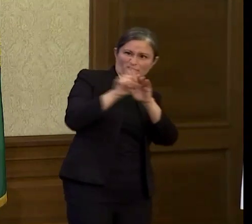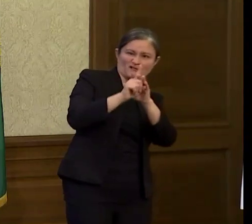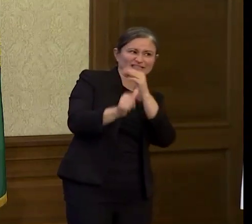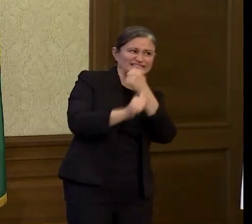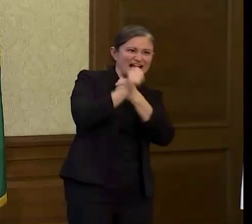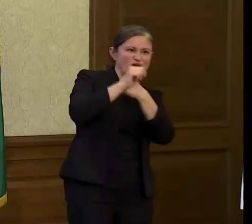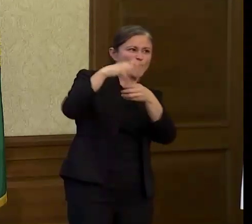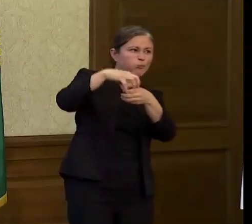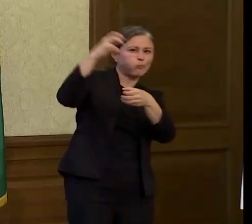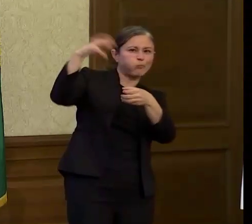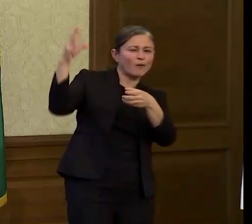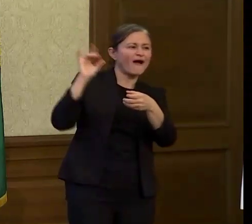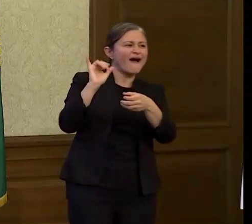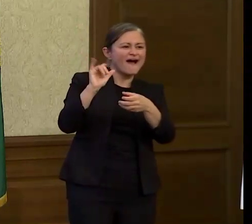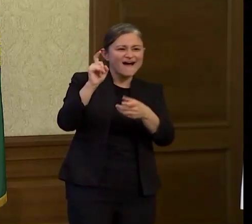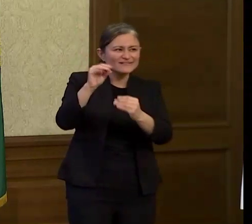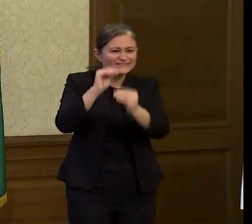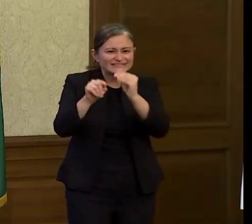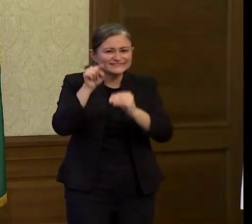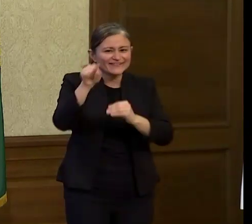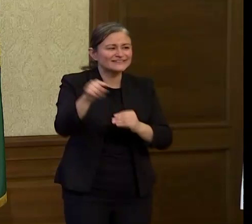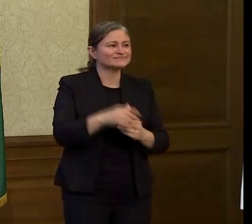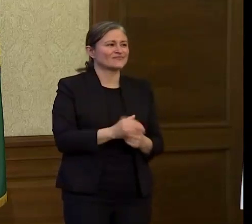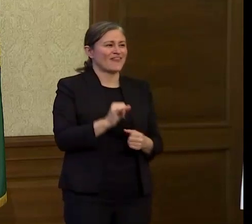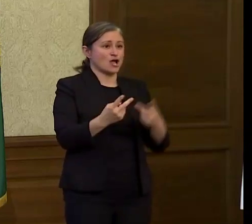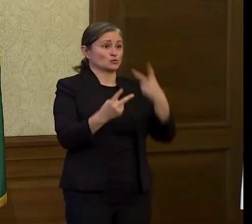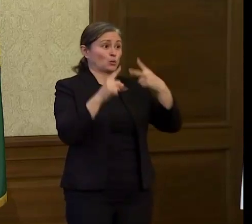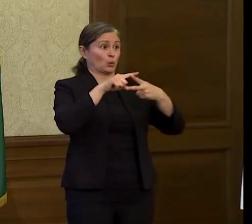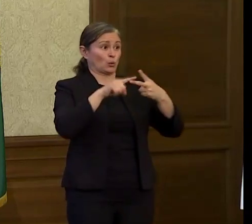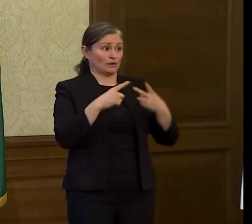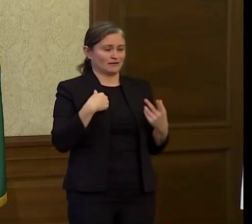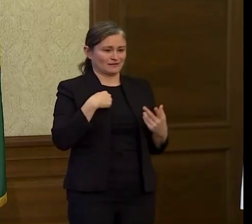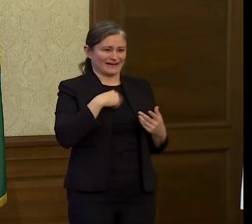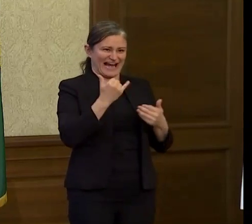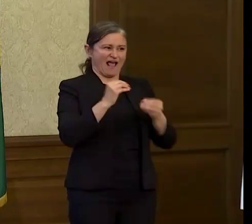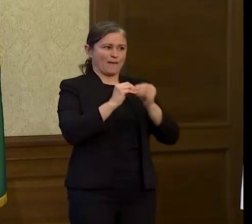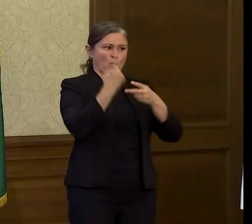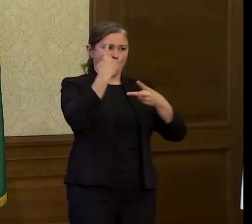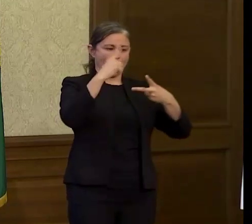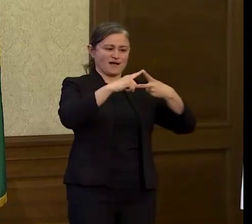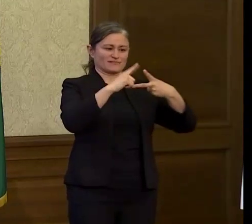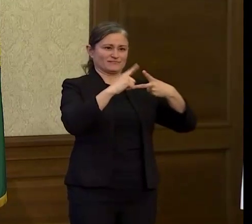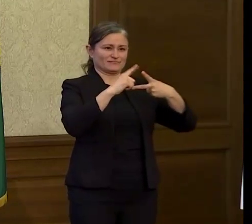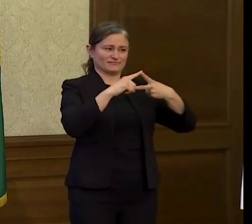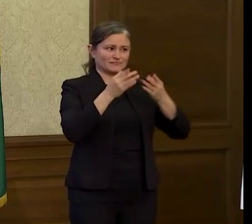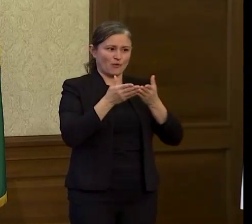now. We've got to start thinking about step two as soon as we can. Next, we're going to